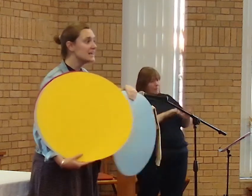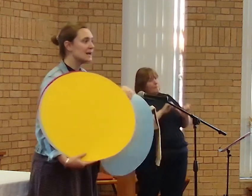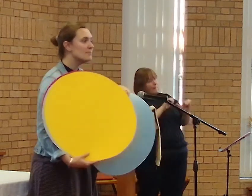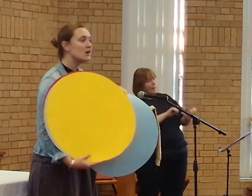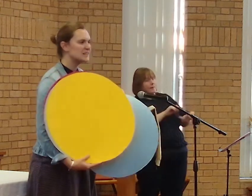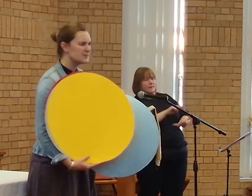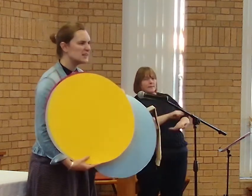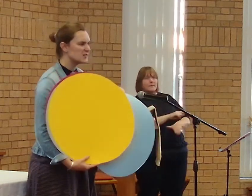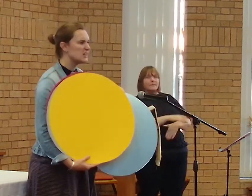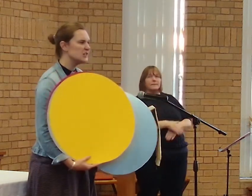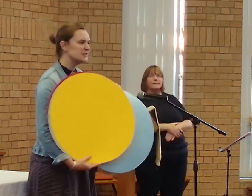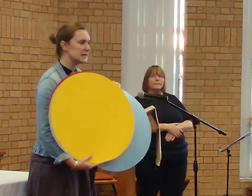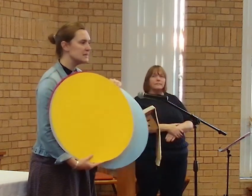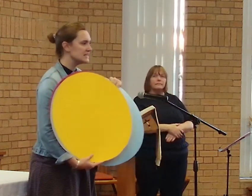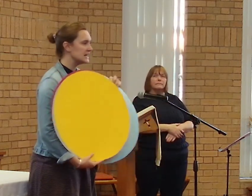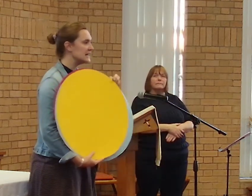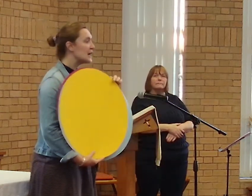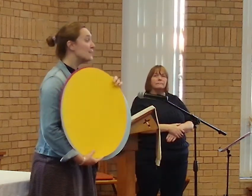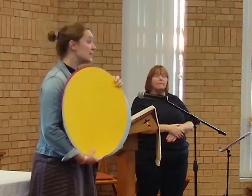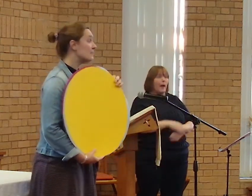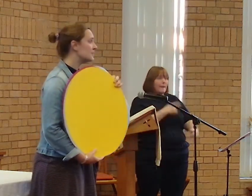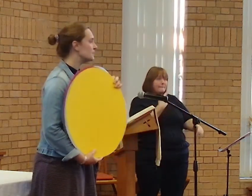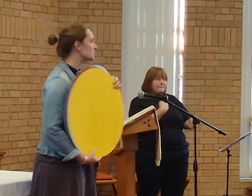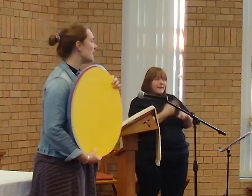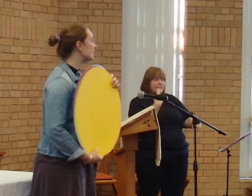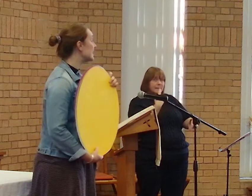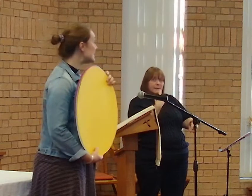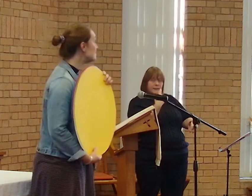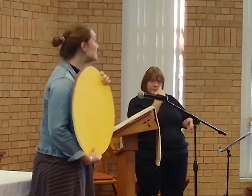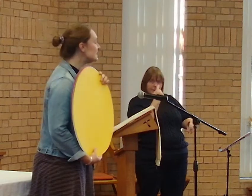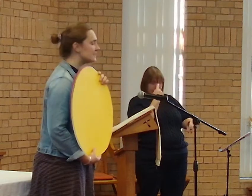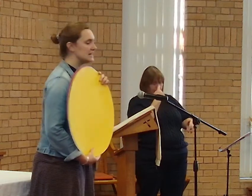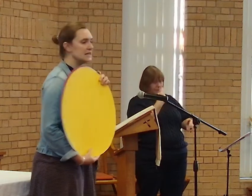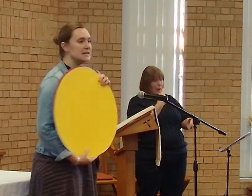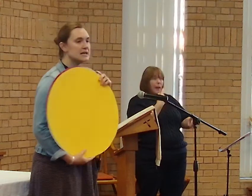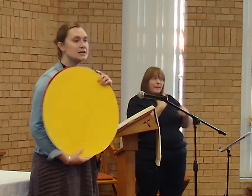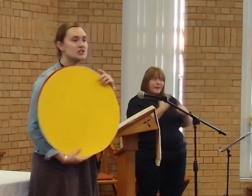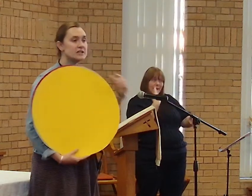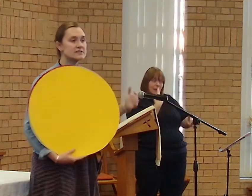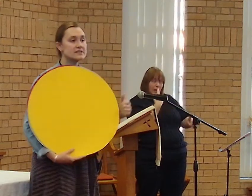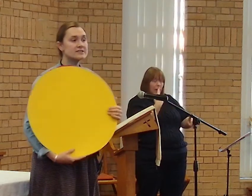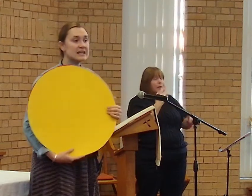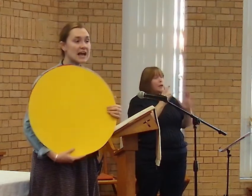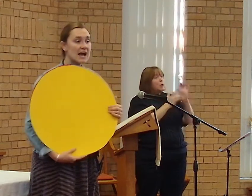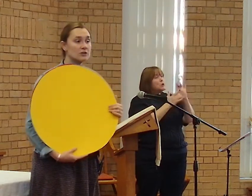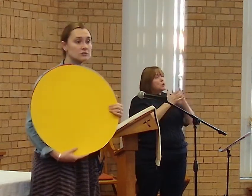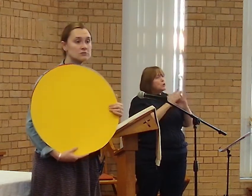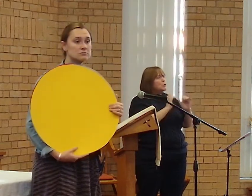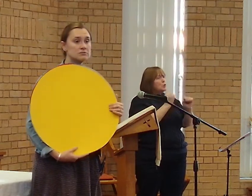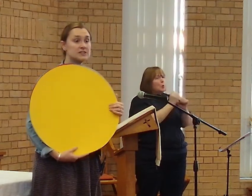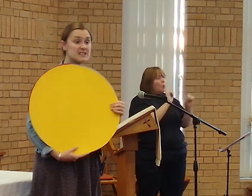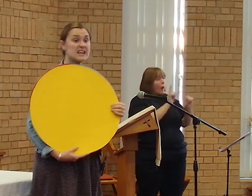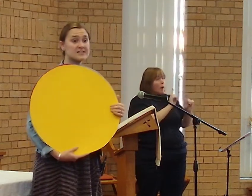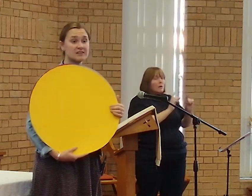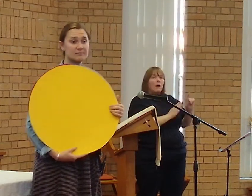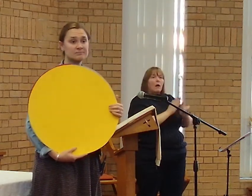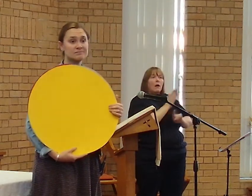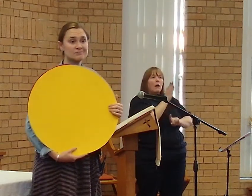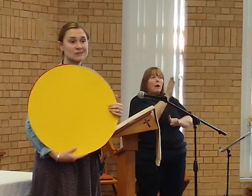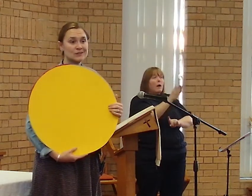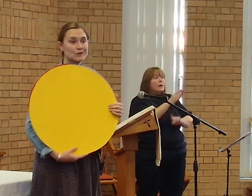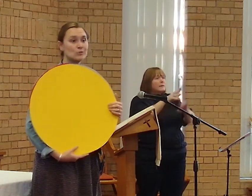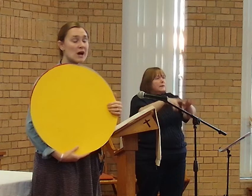Immediately, and Mark is better at using immediately, but in Matthew as well, immediately Jesus sent out to the